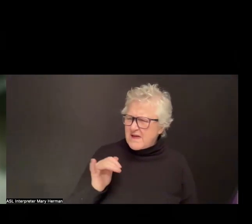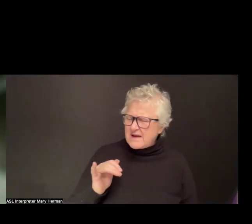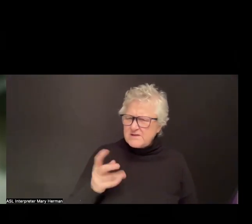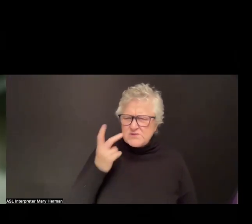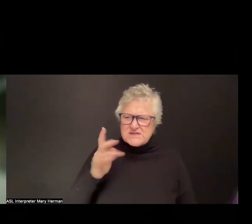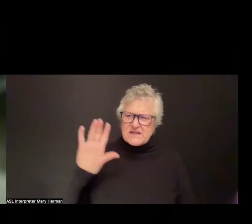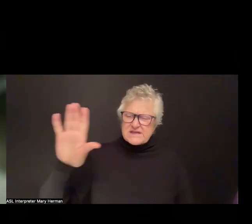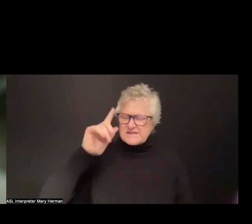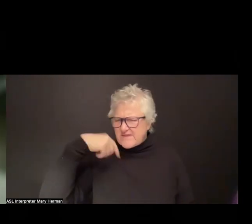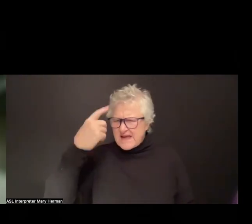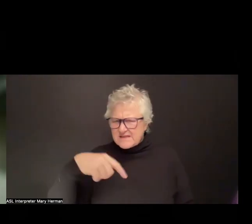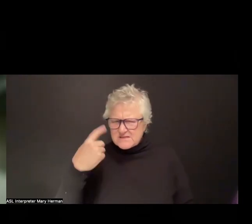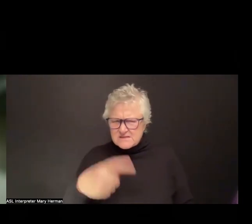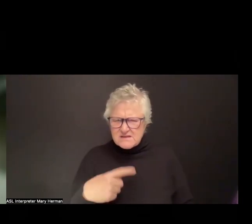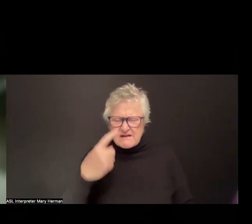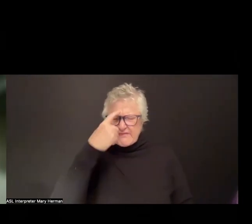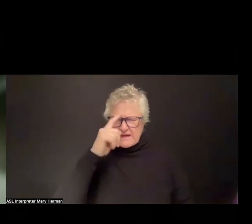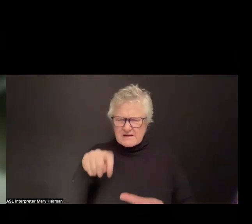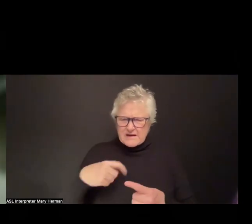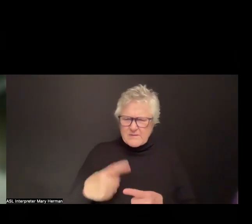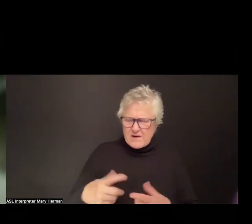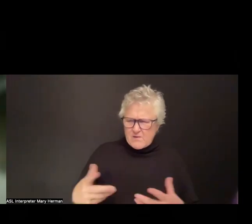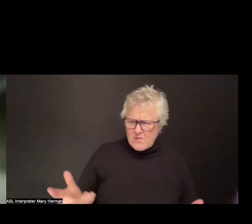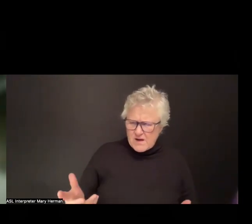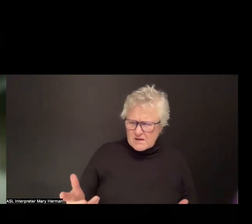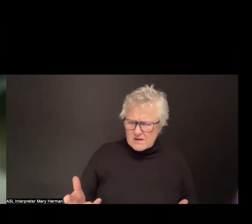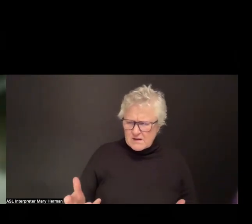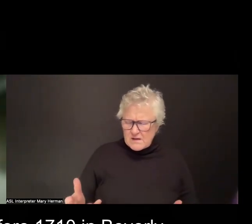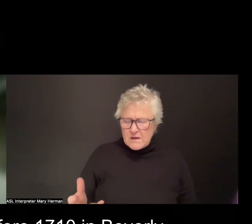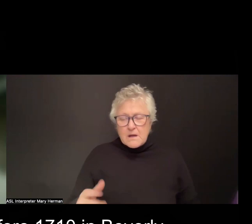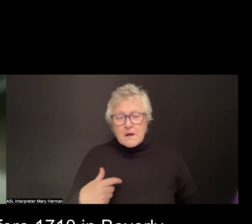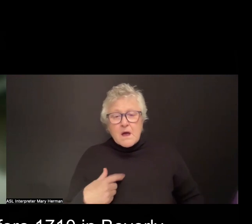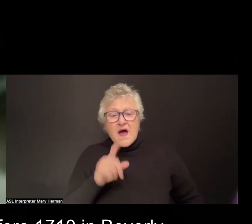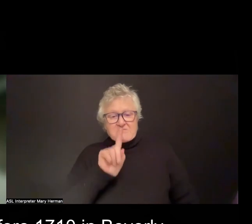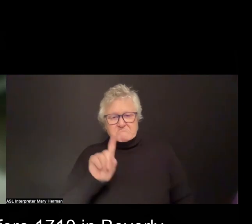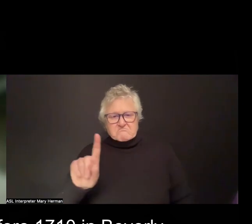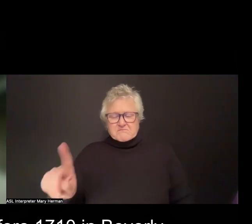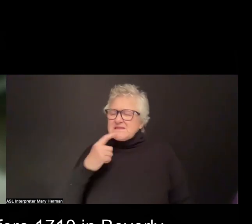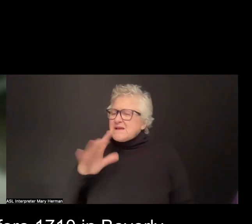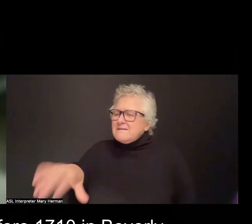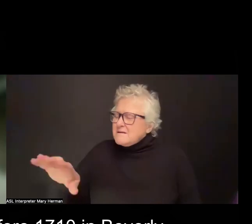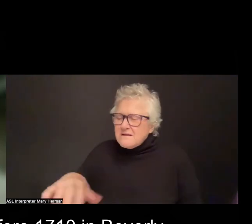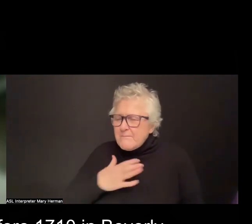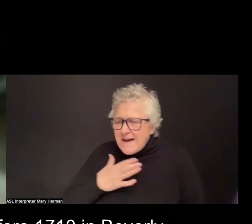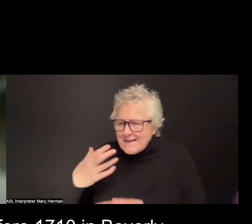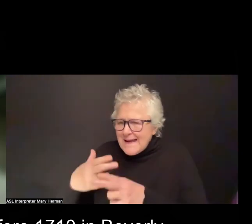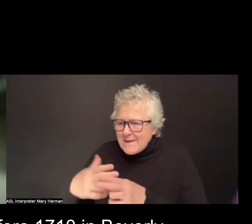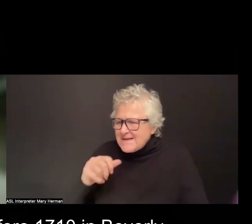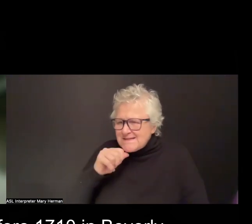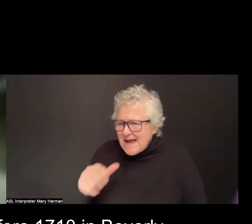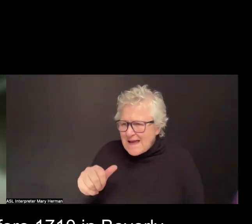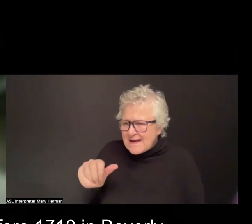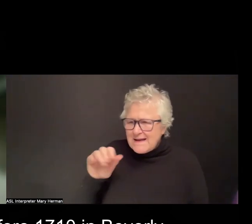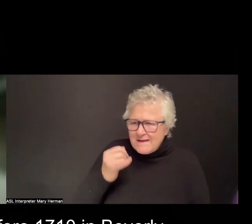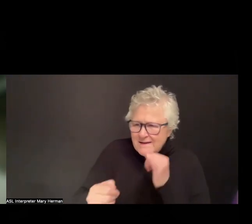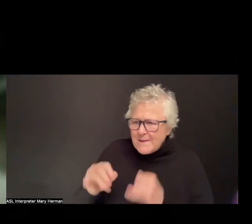My name isn't Hannah Masury. It's Hannah Masury. I was born a bit before 1710 in Beverly, I've been told, an